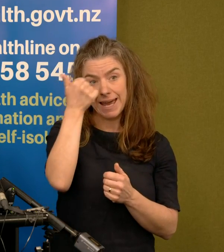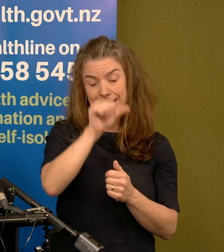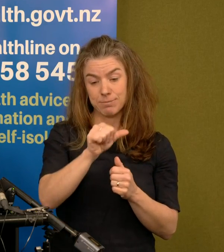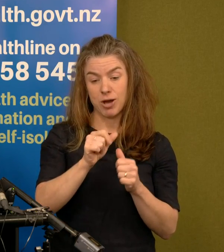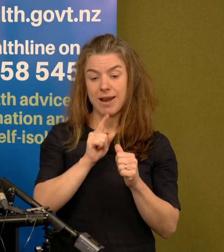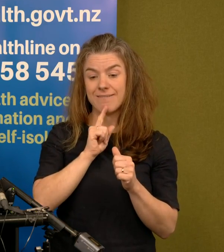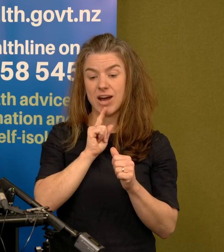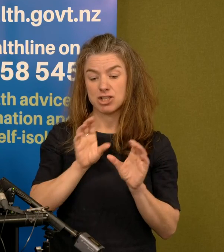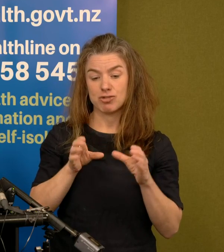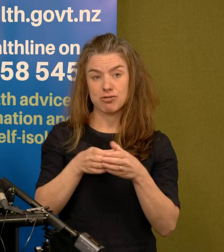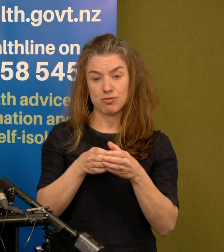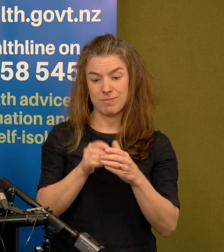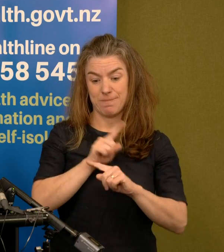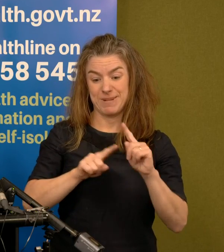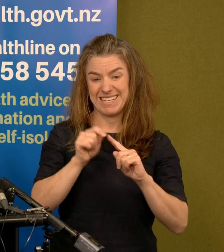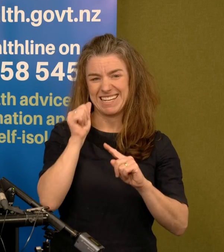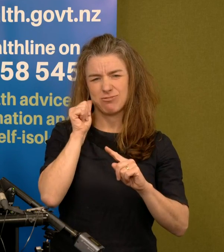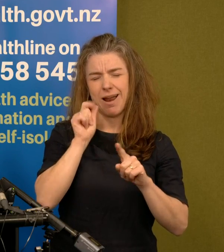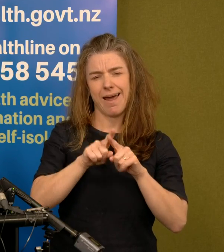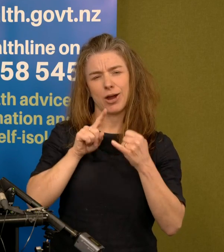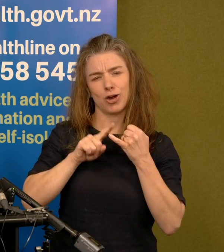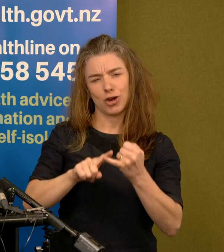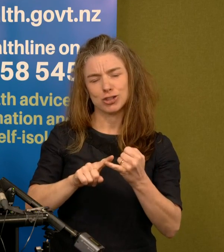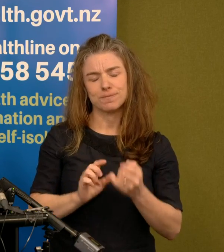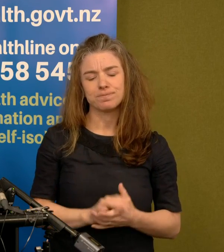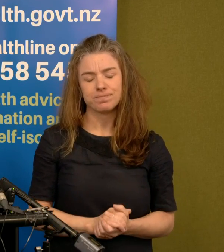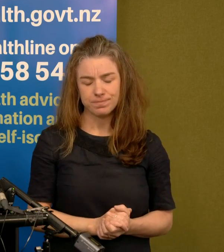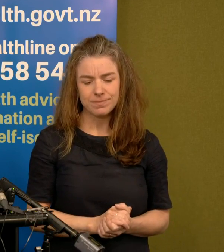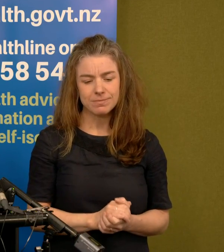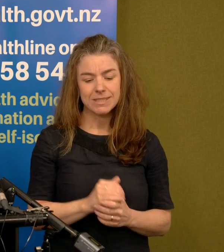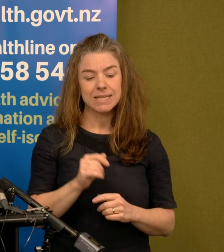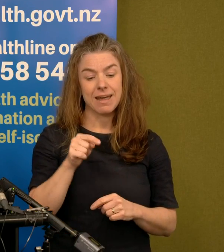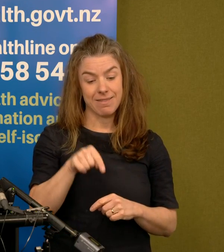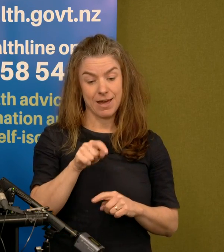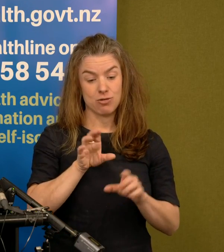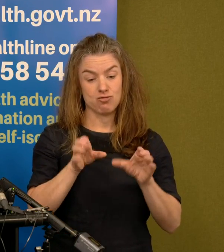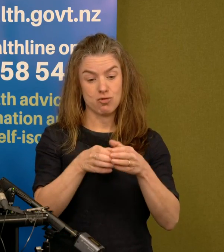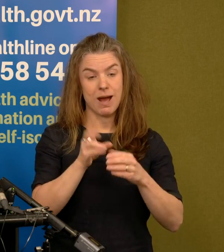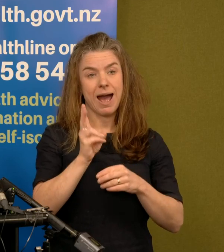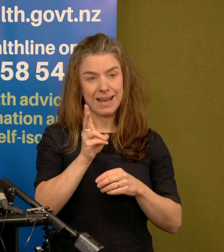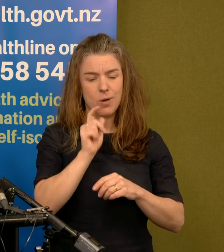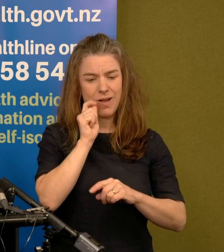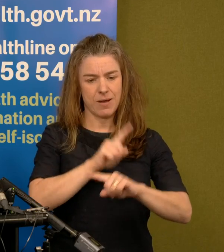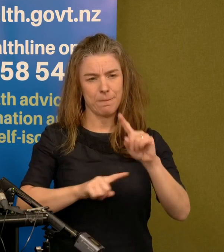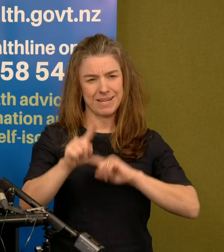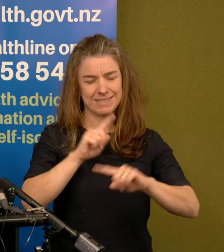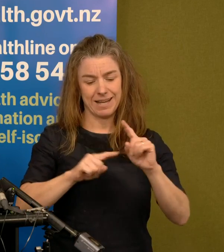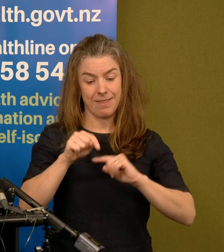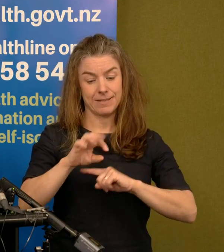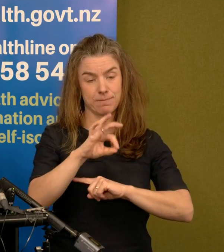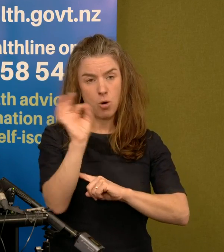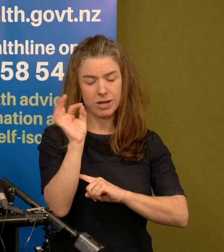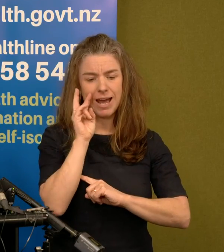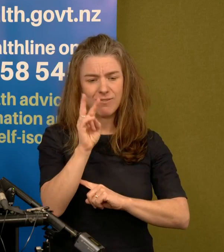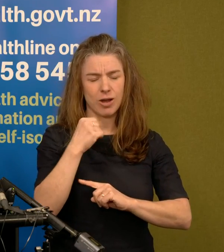urgently yesterday just to relook at the case definition, and that expert group is meeting again this morning to look at the case definition and